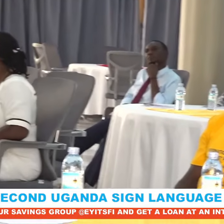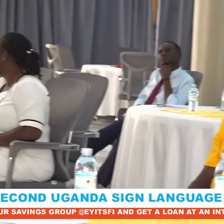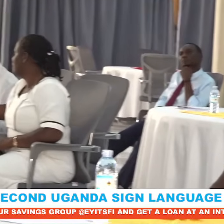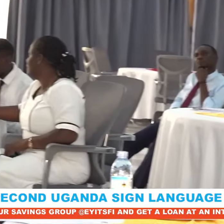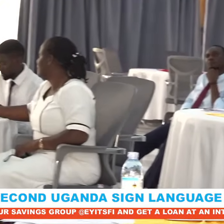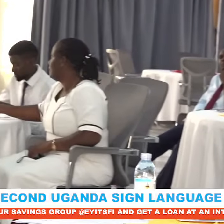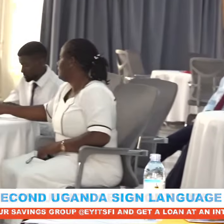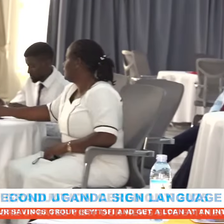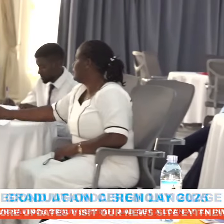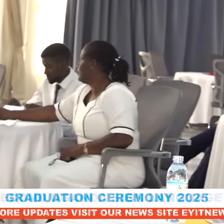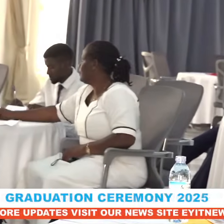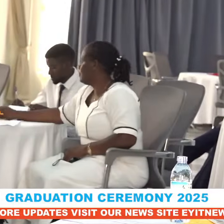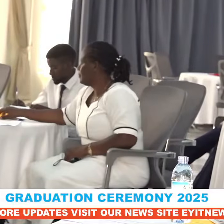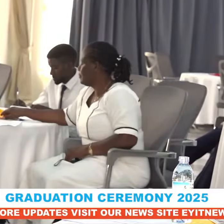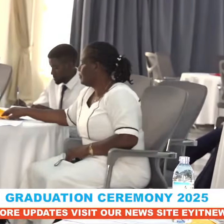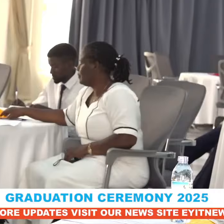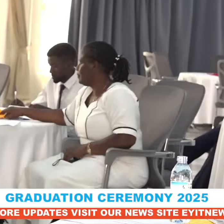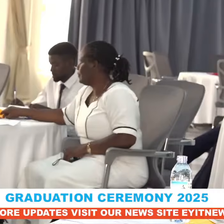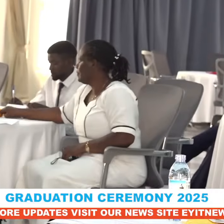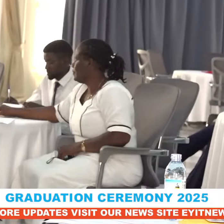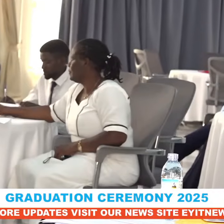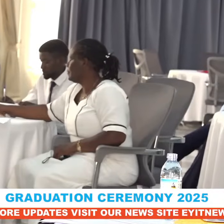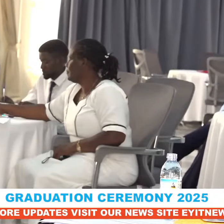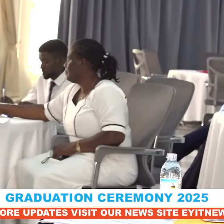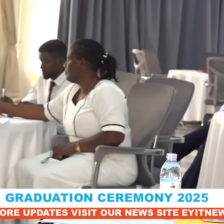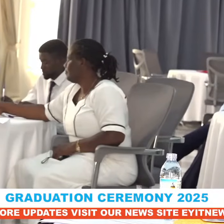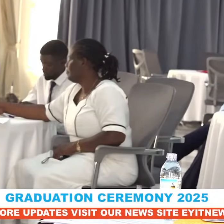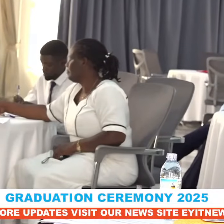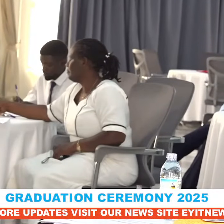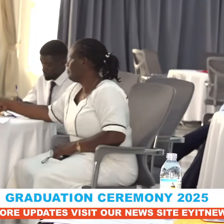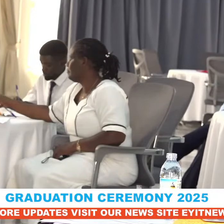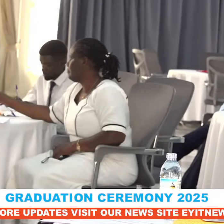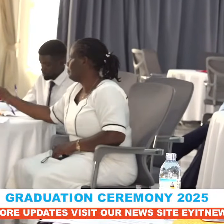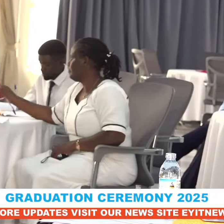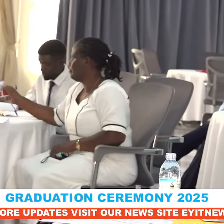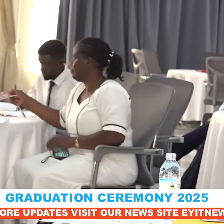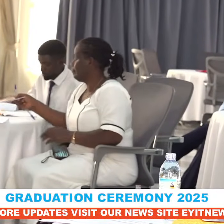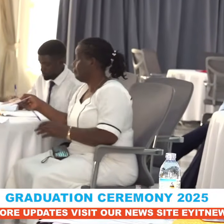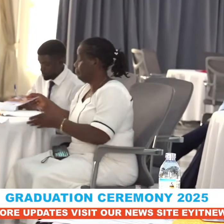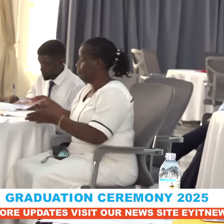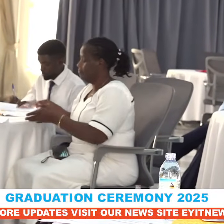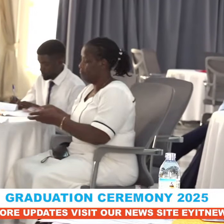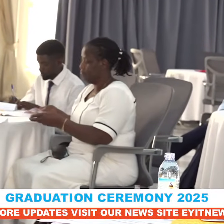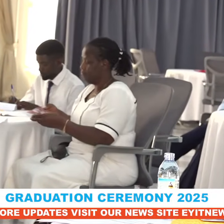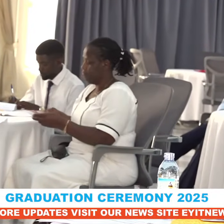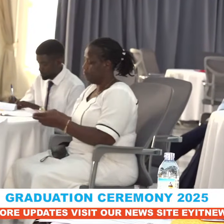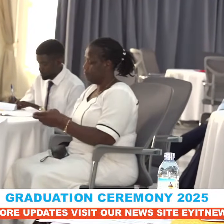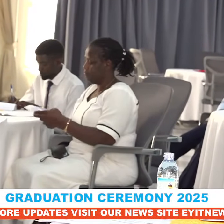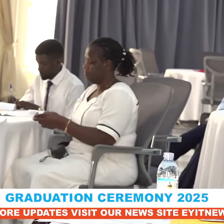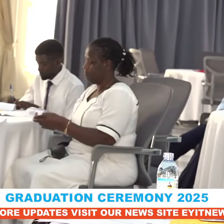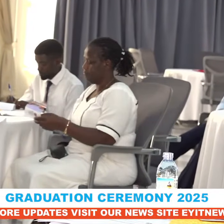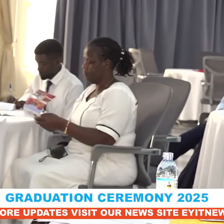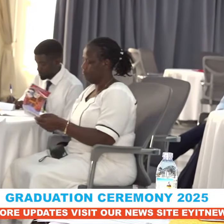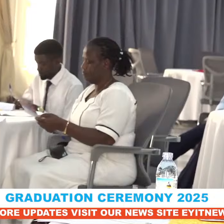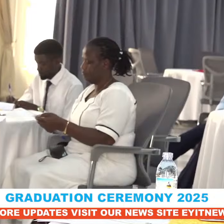I also want to tell you, our guest of honor, that